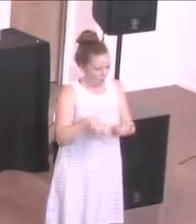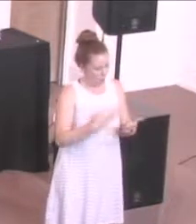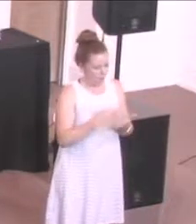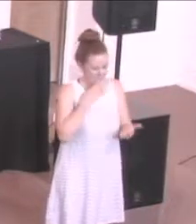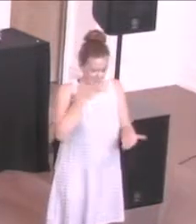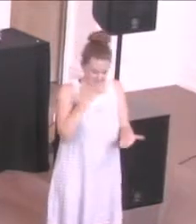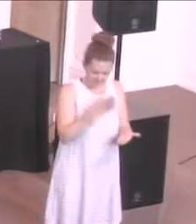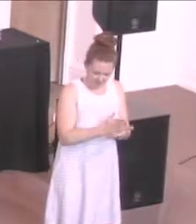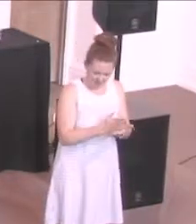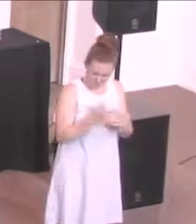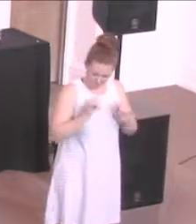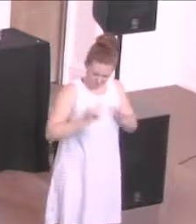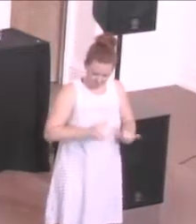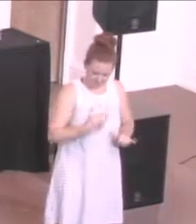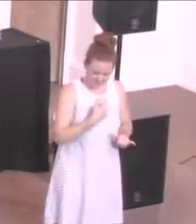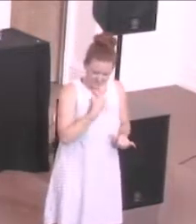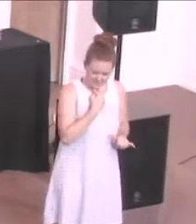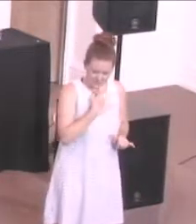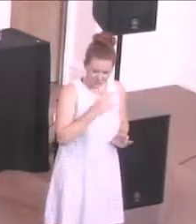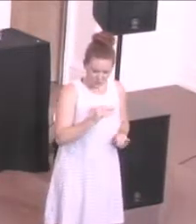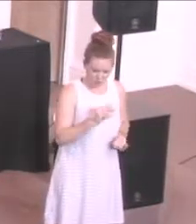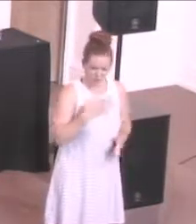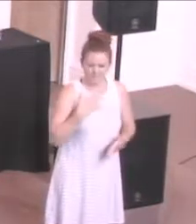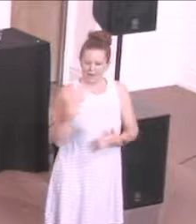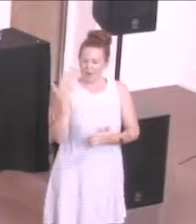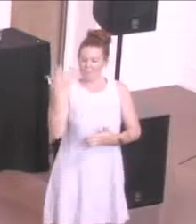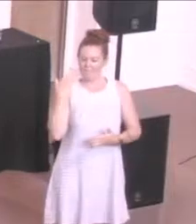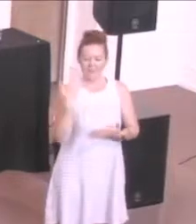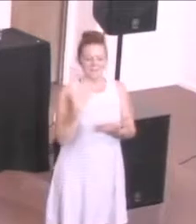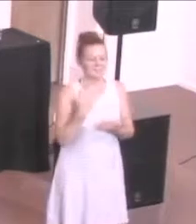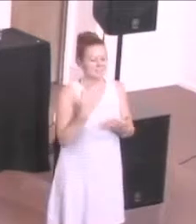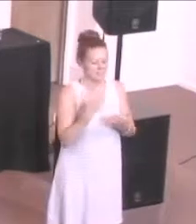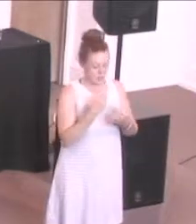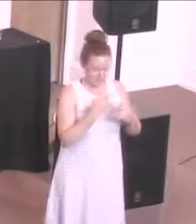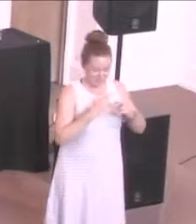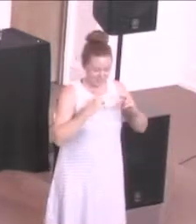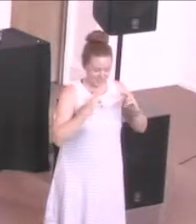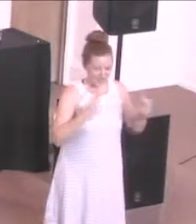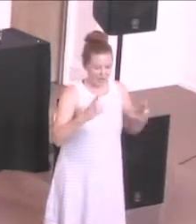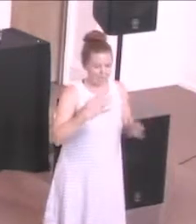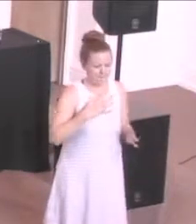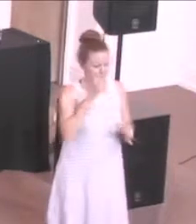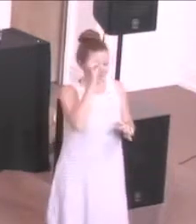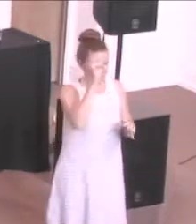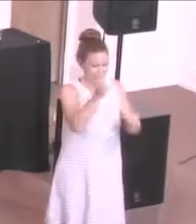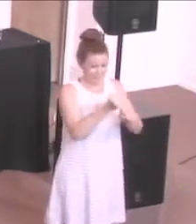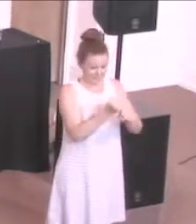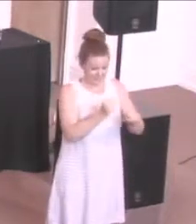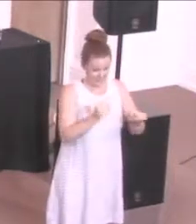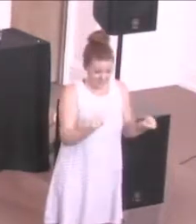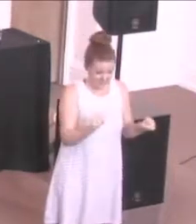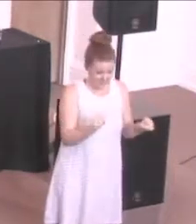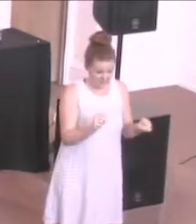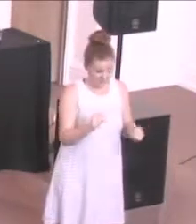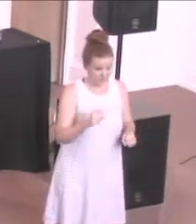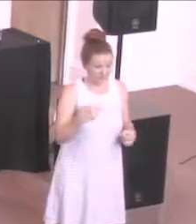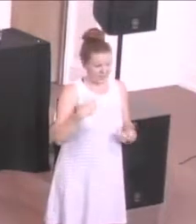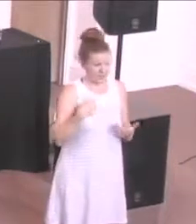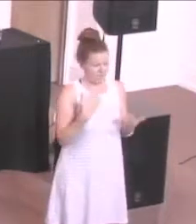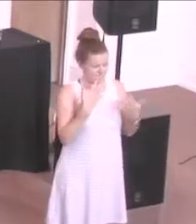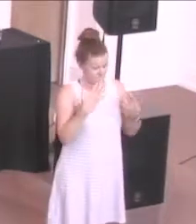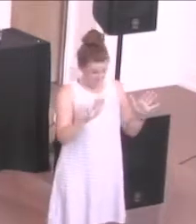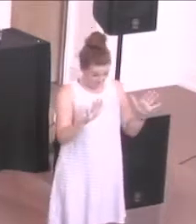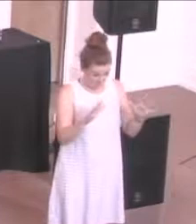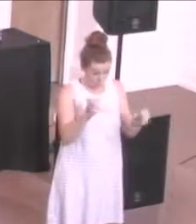be still. My past is redeemed. My present makes sense. My future is secure. I'm finished